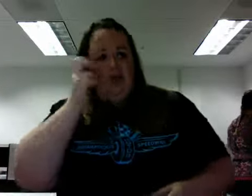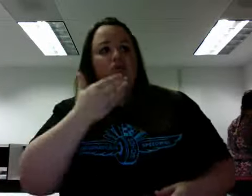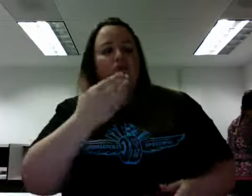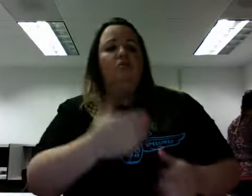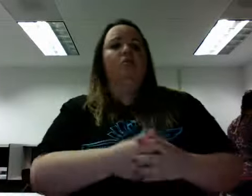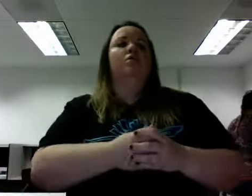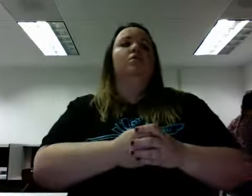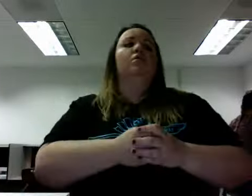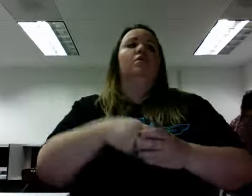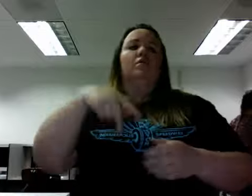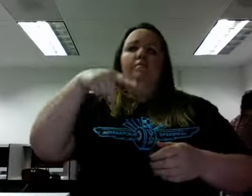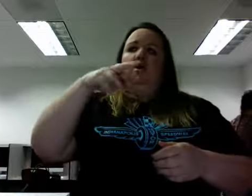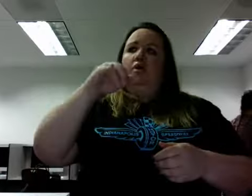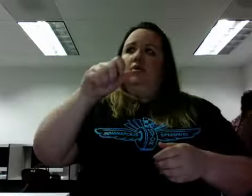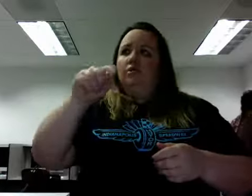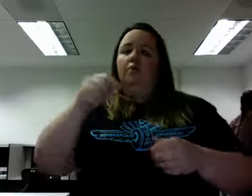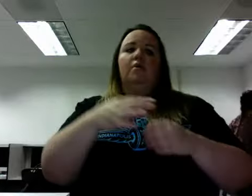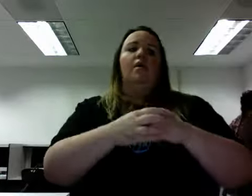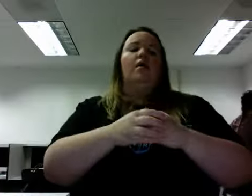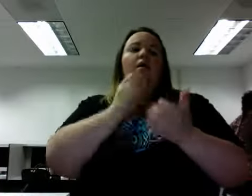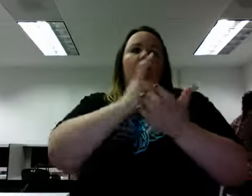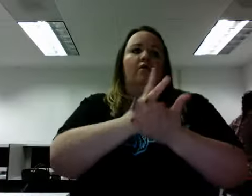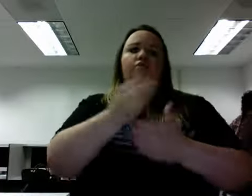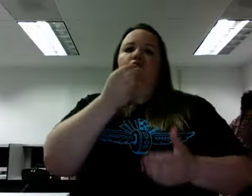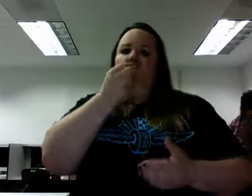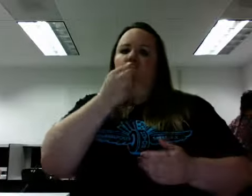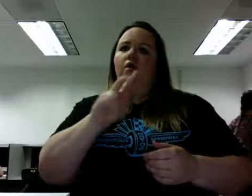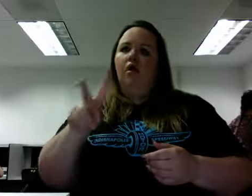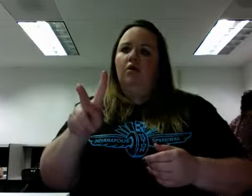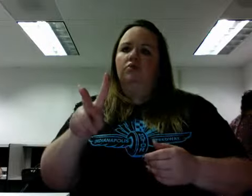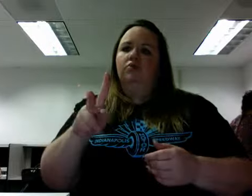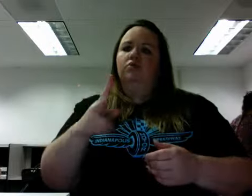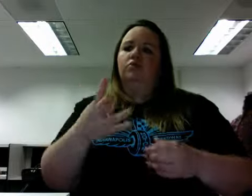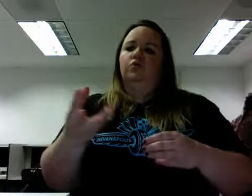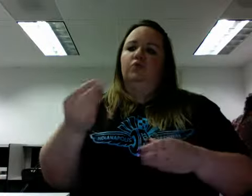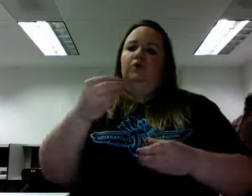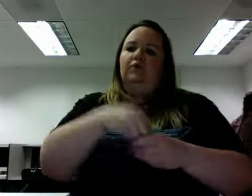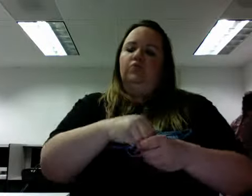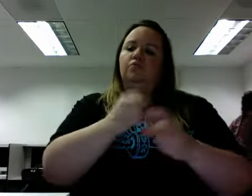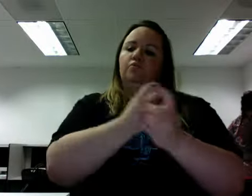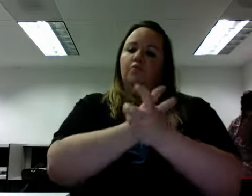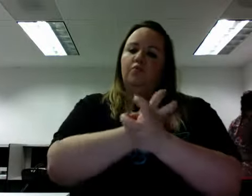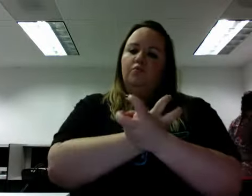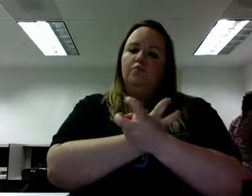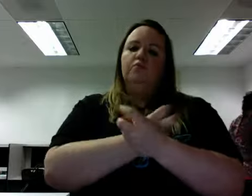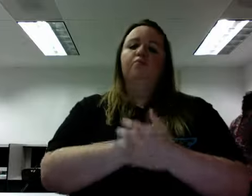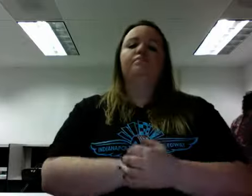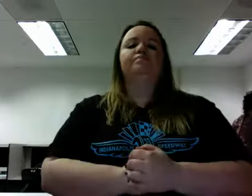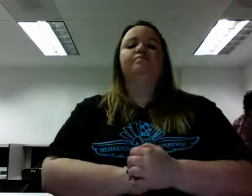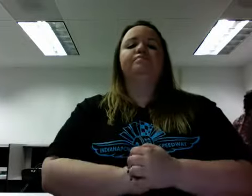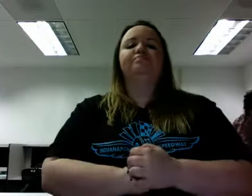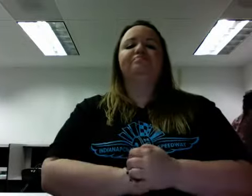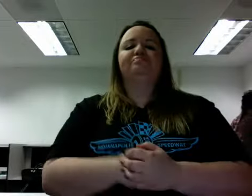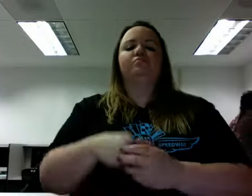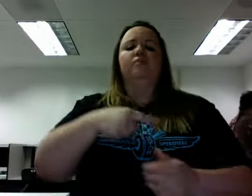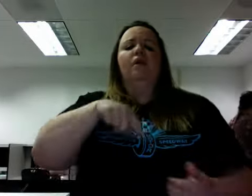oxygen, and nutrients to get to the bone by traveling underneath itself. It allows it to get to the bone. Let's just say, that Eric goes out for